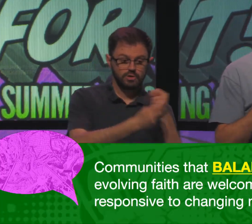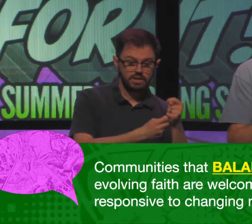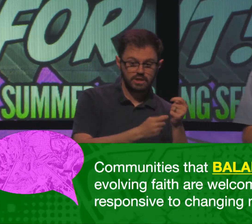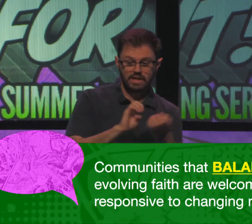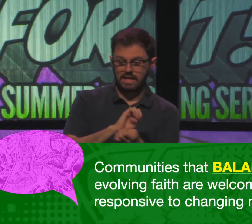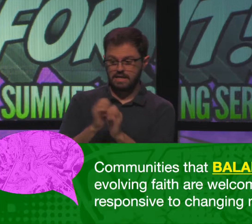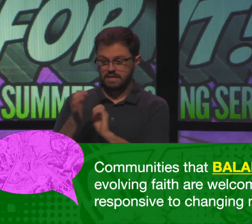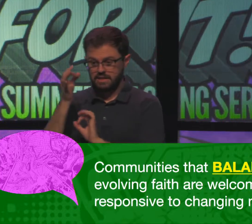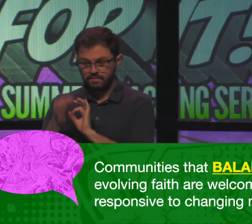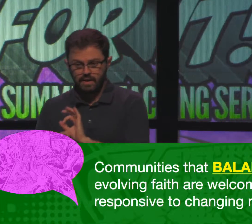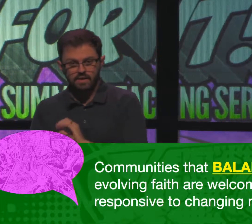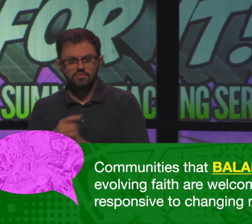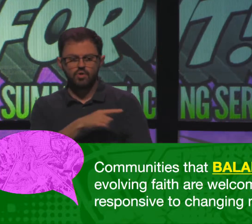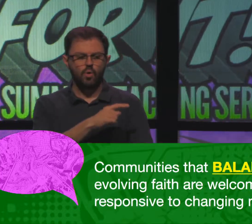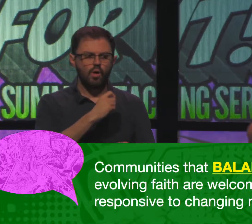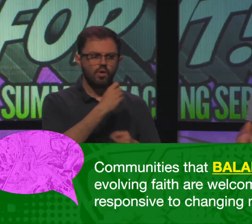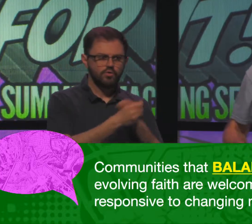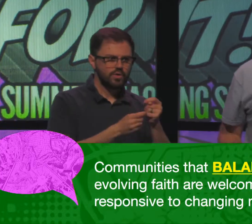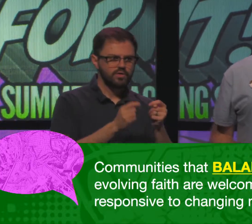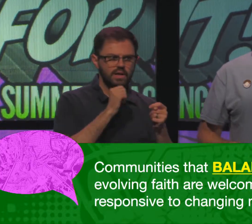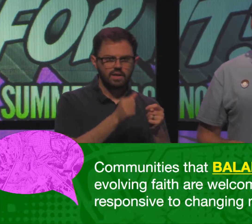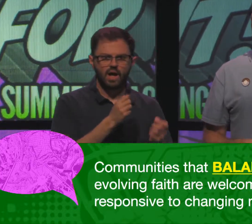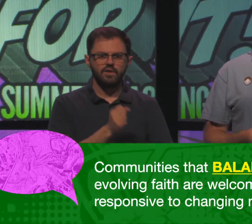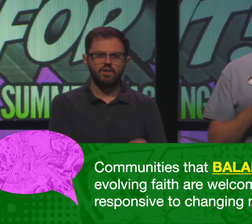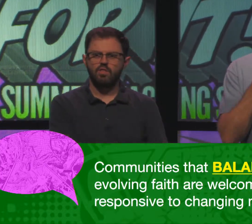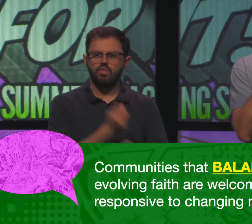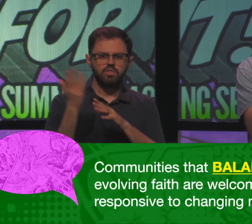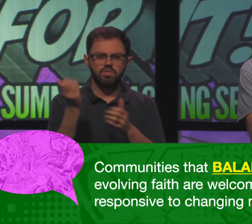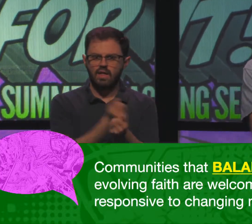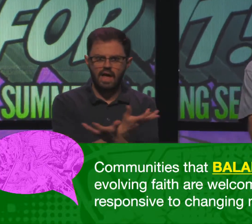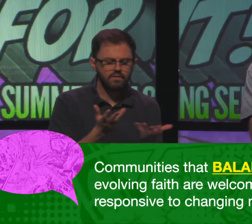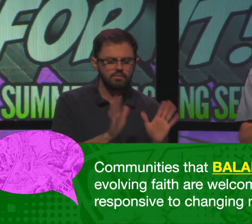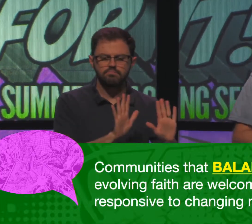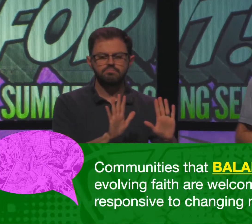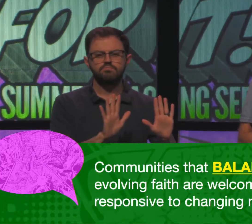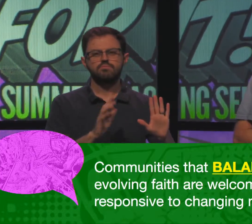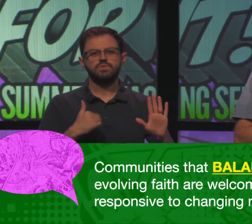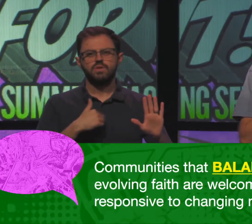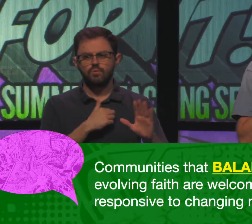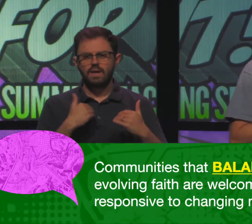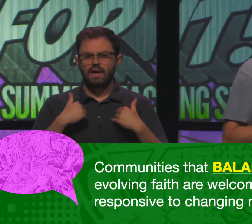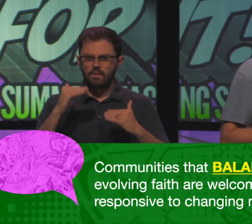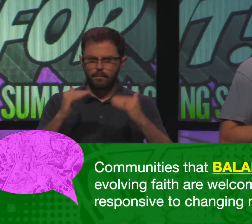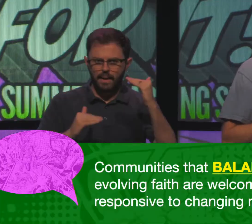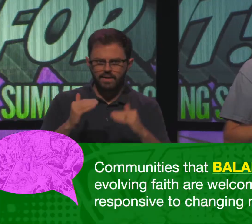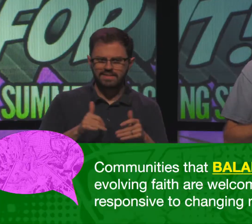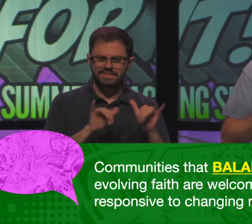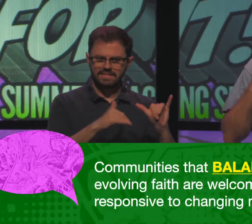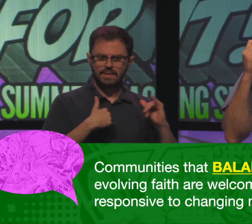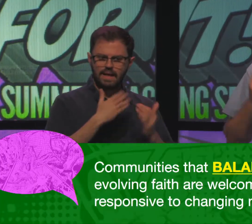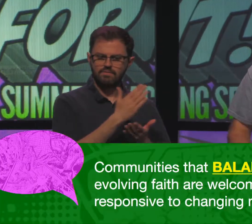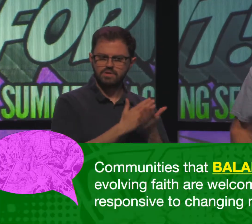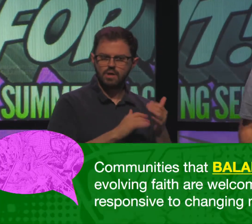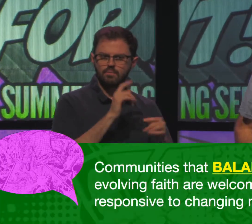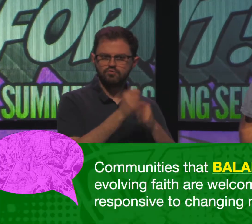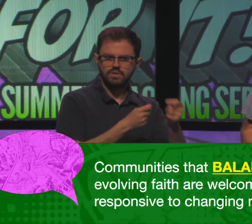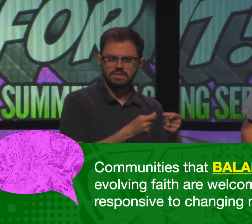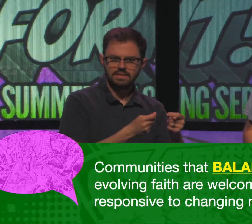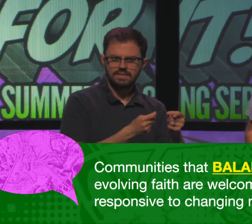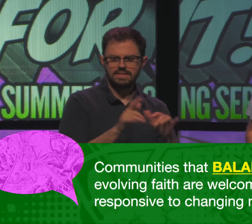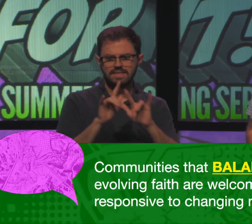we don't throw, quote unquote, the baby out with the bathwater, that we balance those. These are places that are